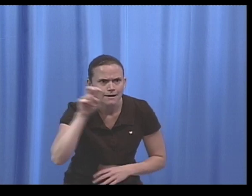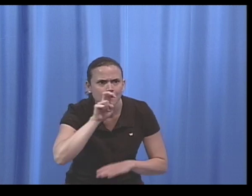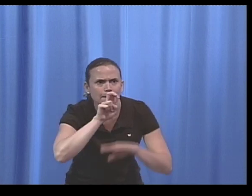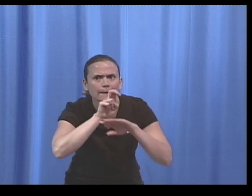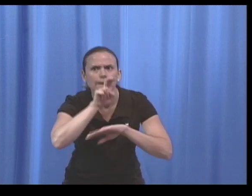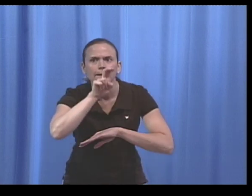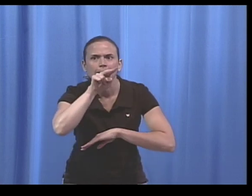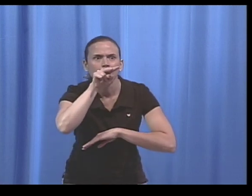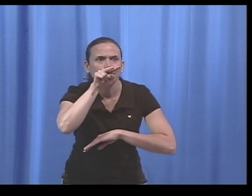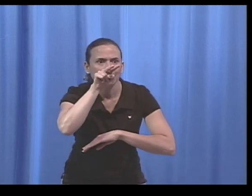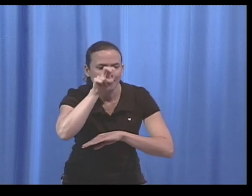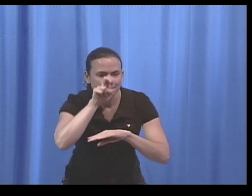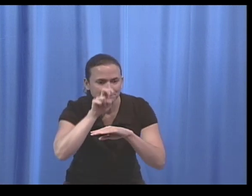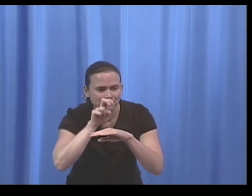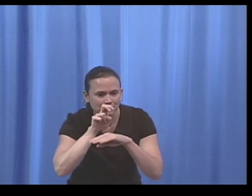place.